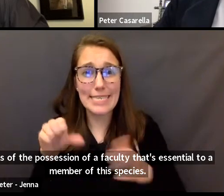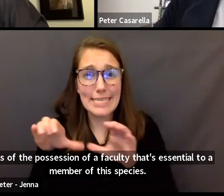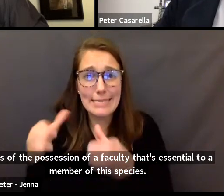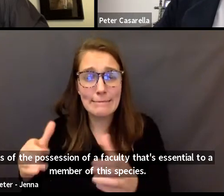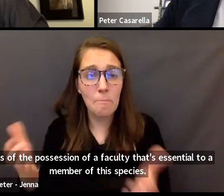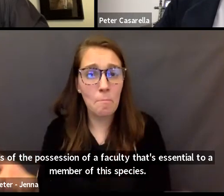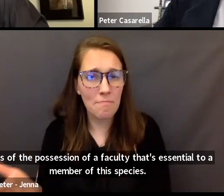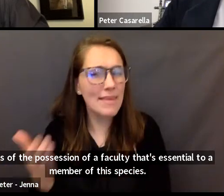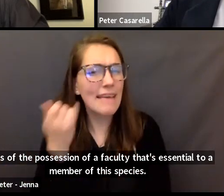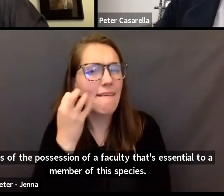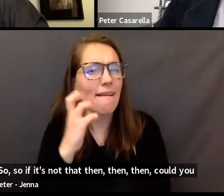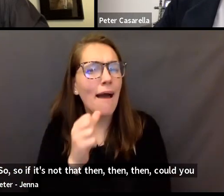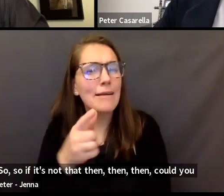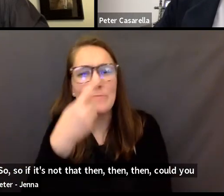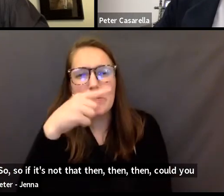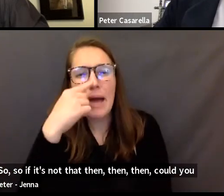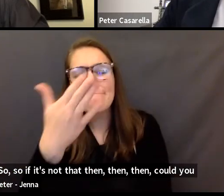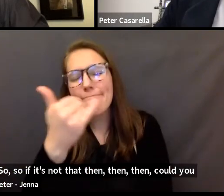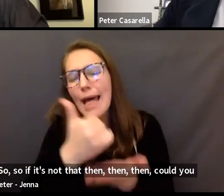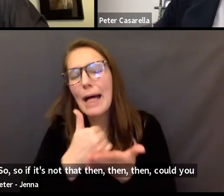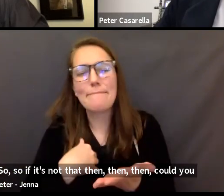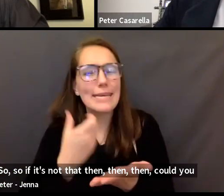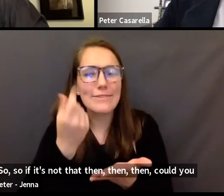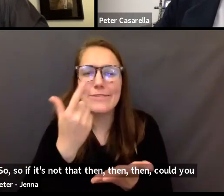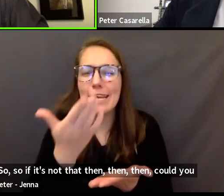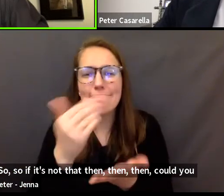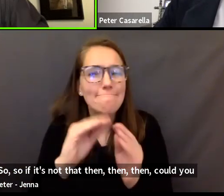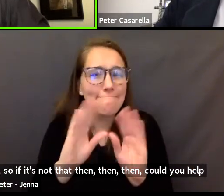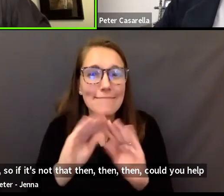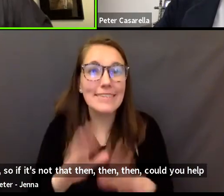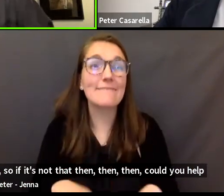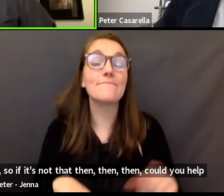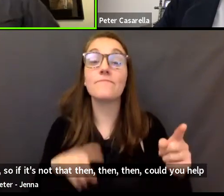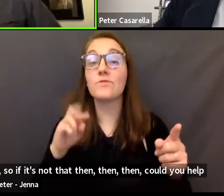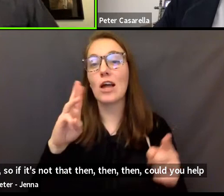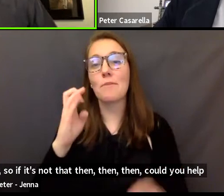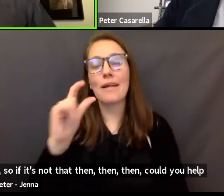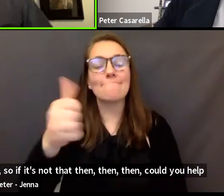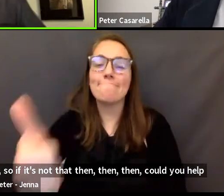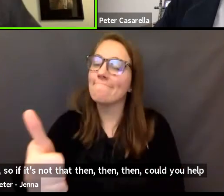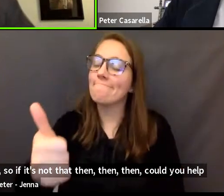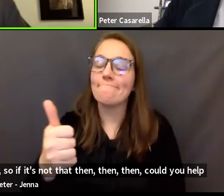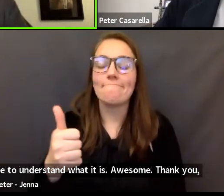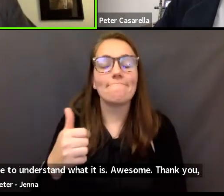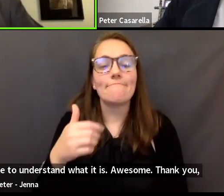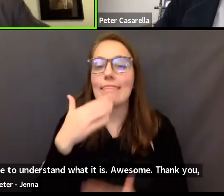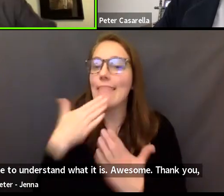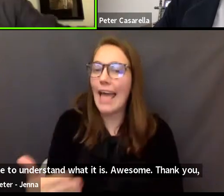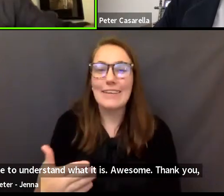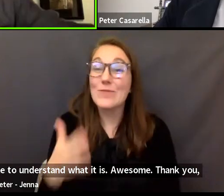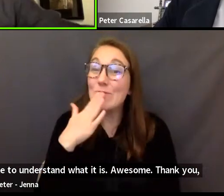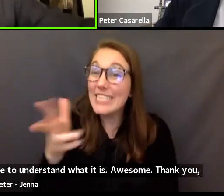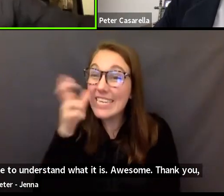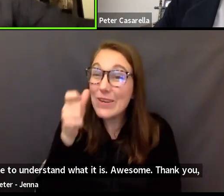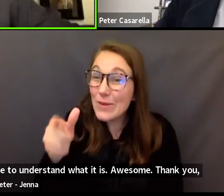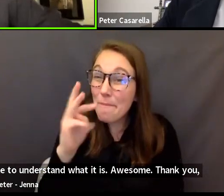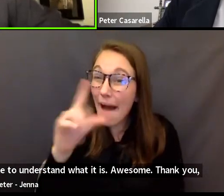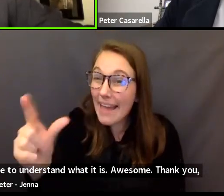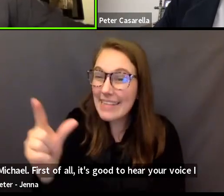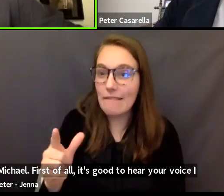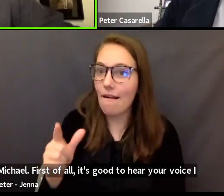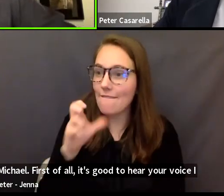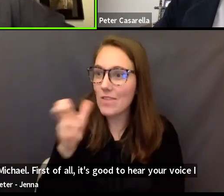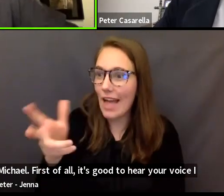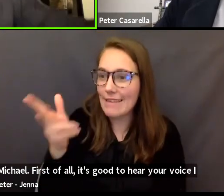that, then could you help me to understand what it is? Awesome. Thank you, Michael. First of all, it's good to hear your voice. I don't think we've